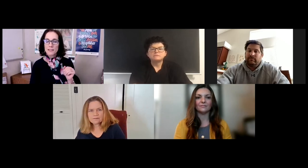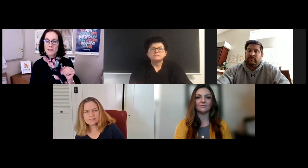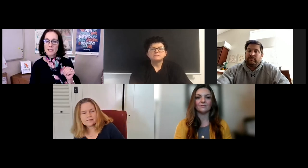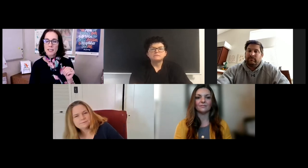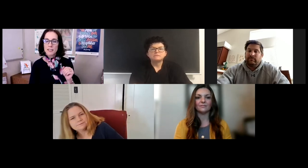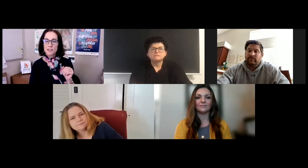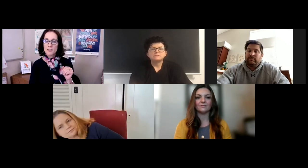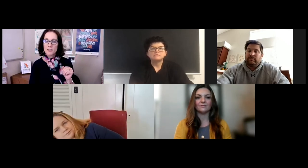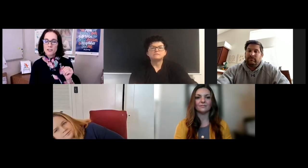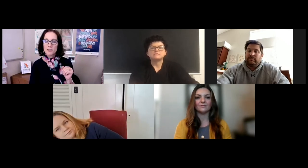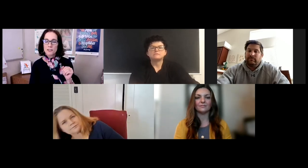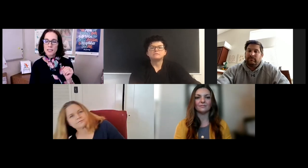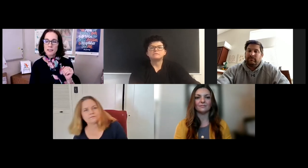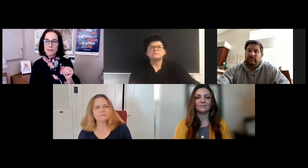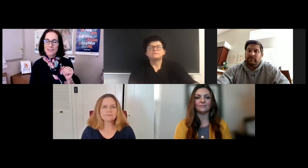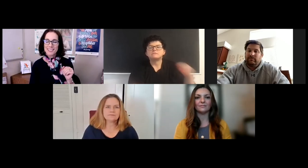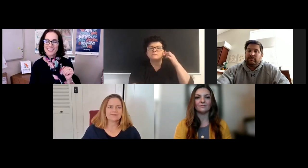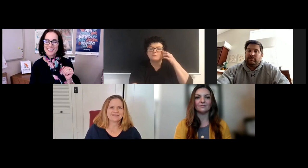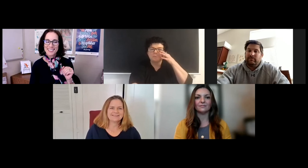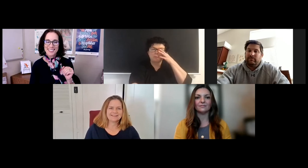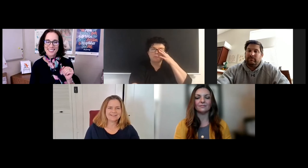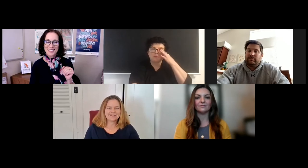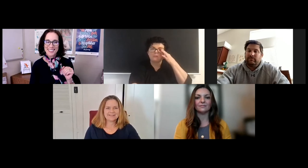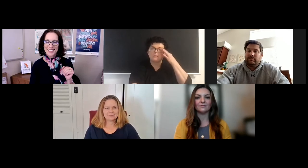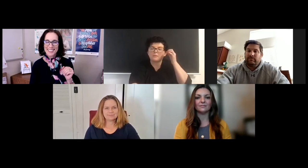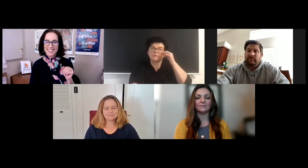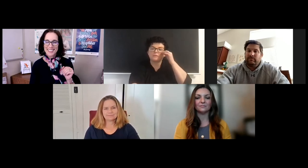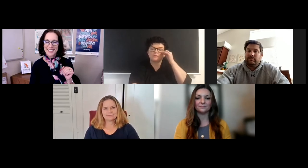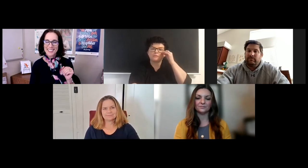Let's see if they can join.